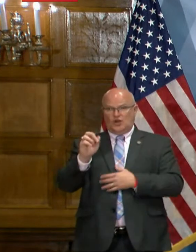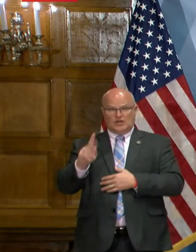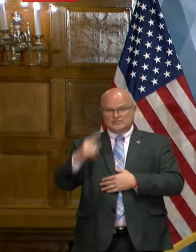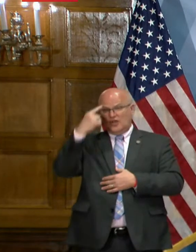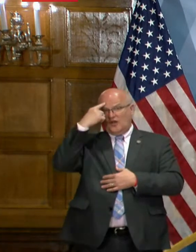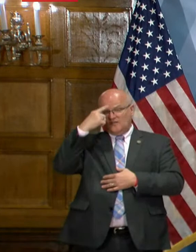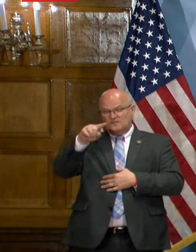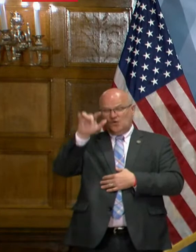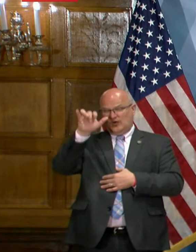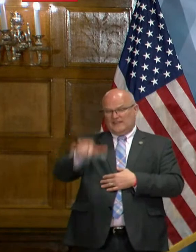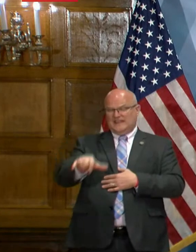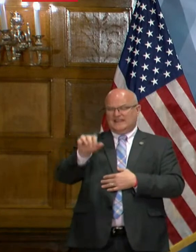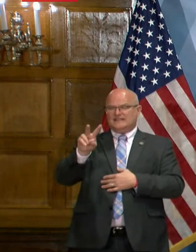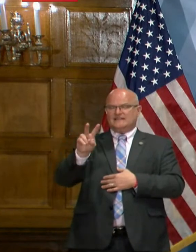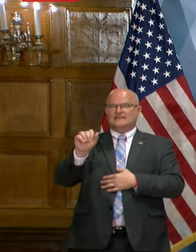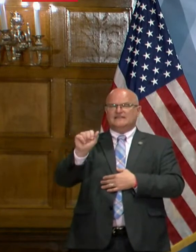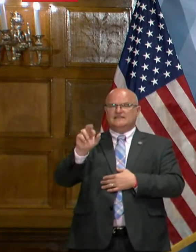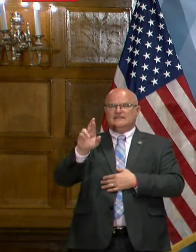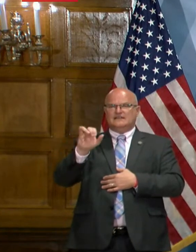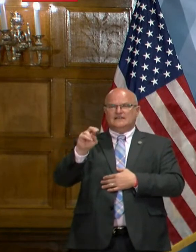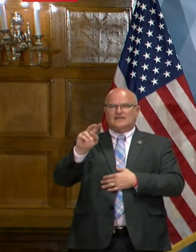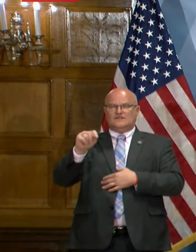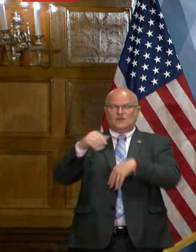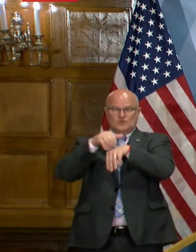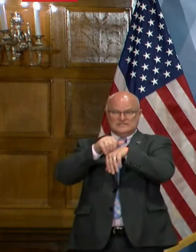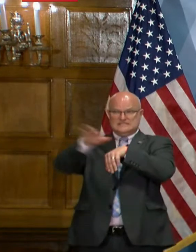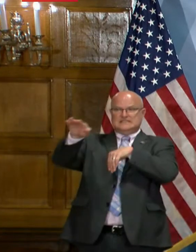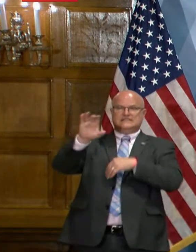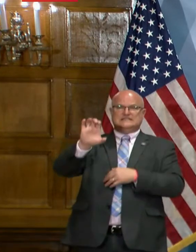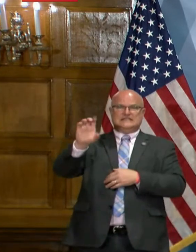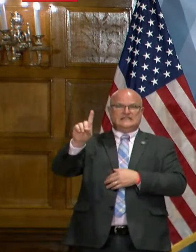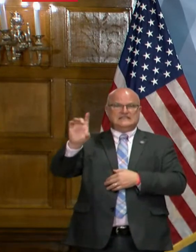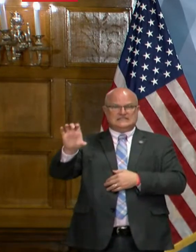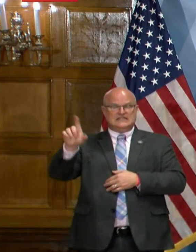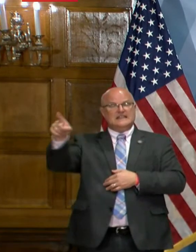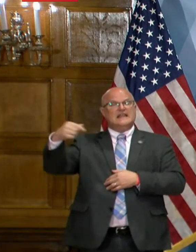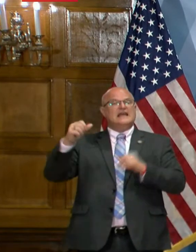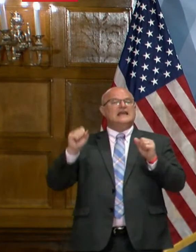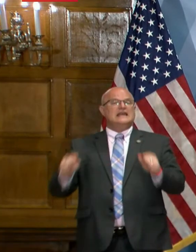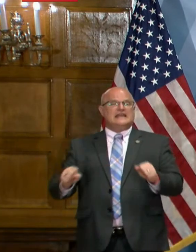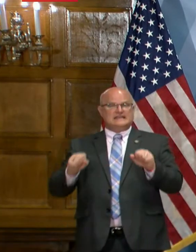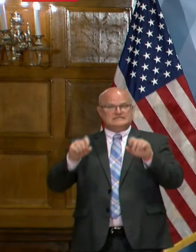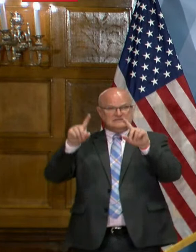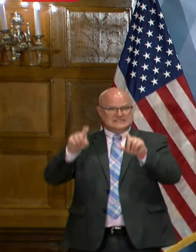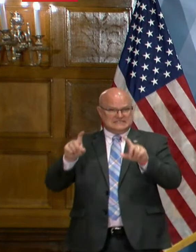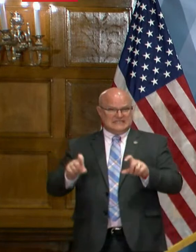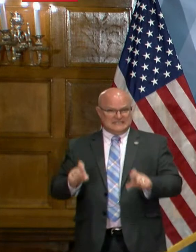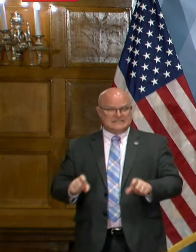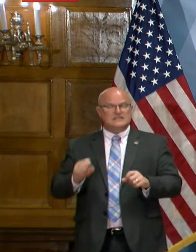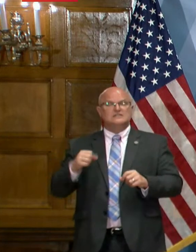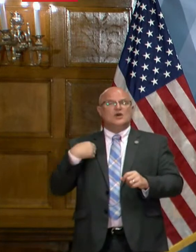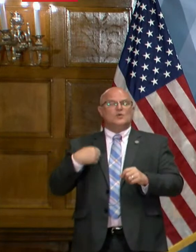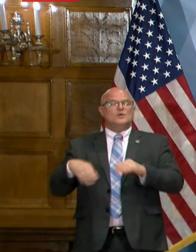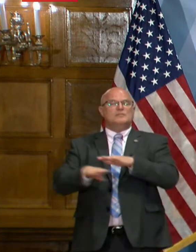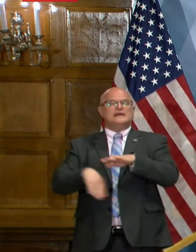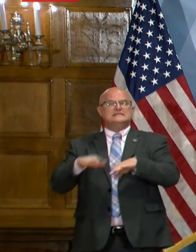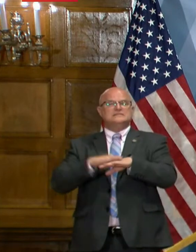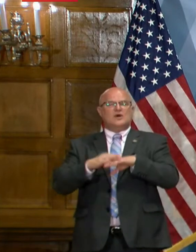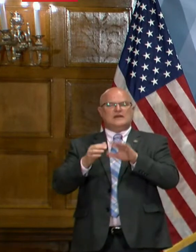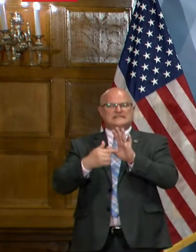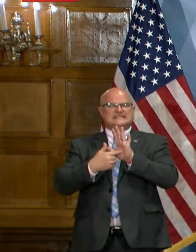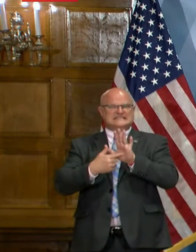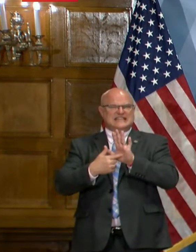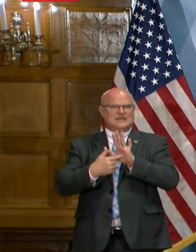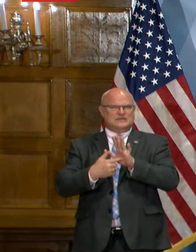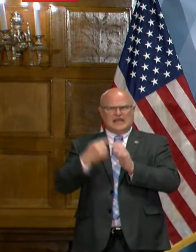Arkansas for the variant. We send that to the CDC that has the capacity to do that, and so we're based upon a